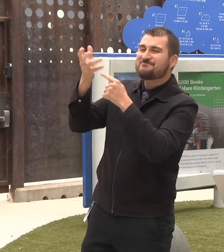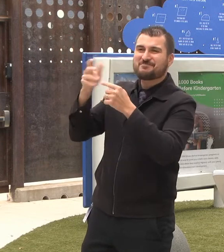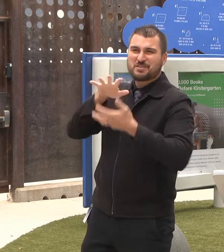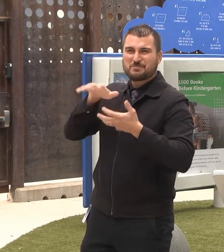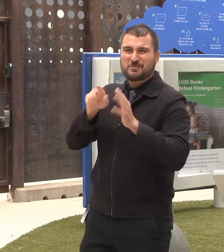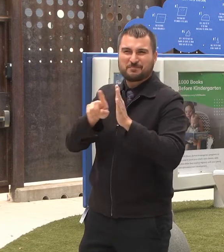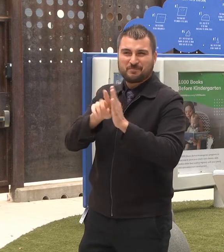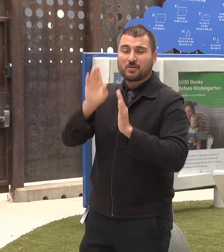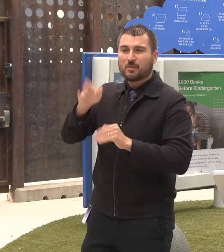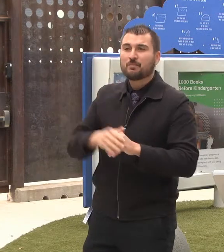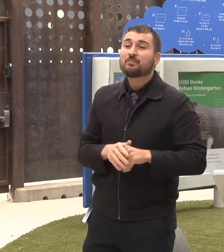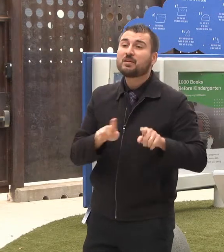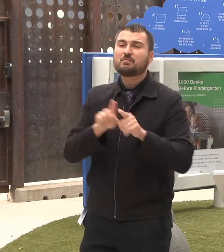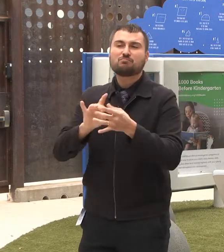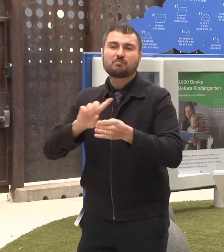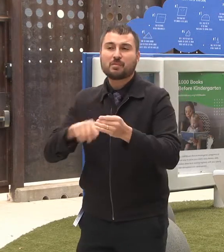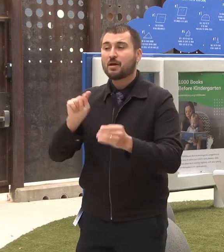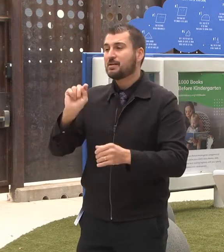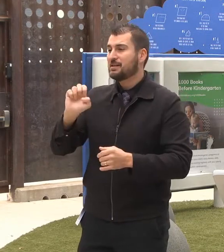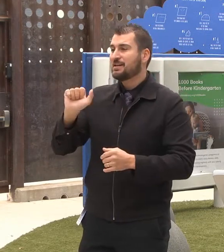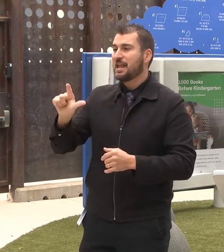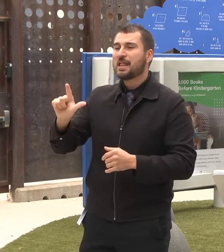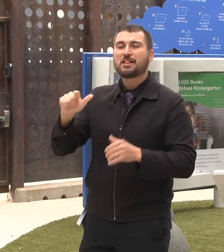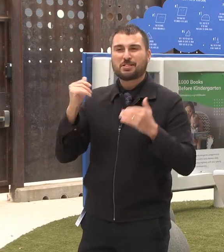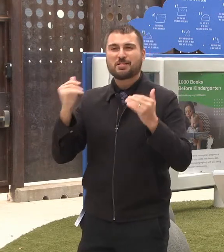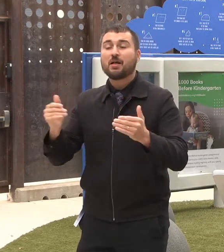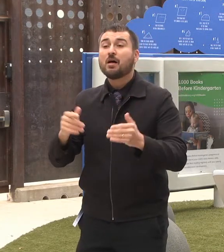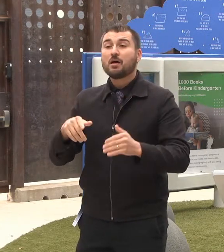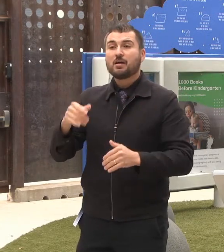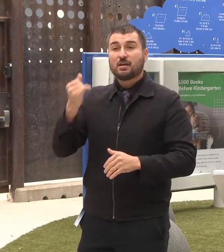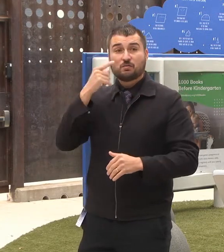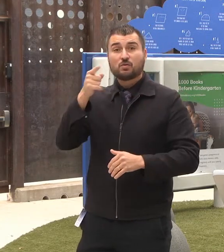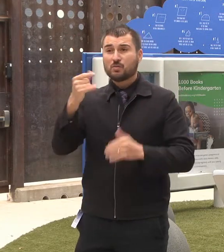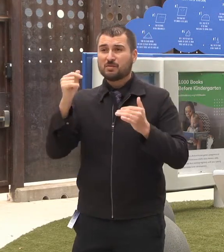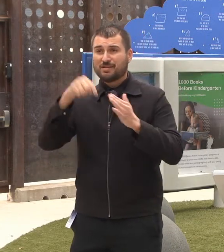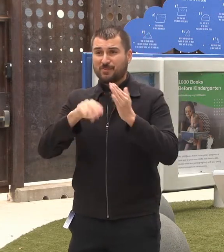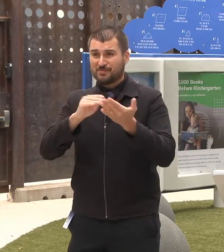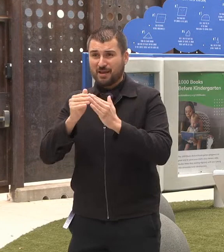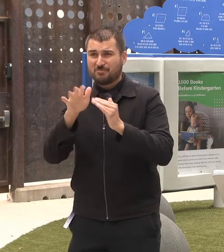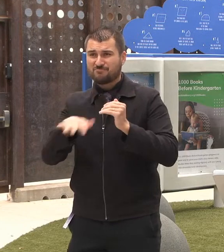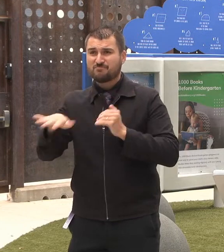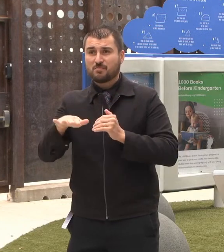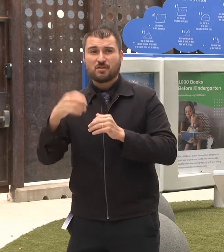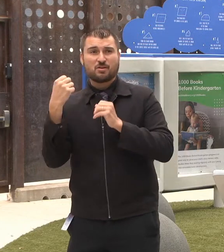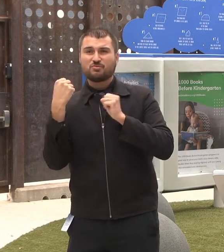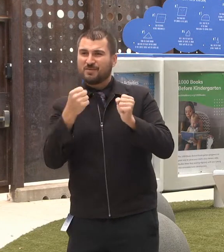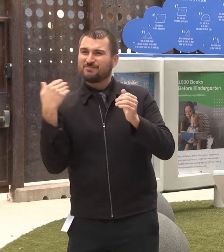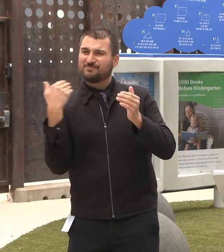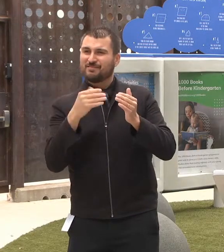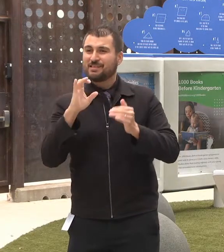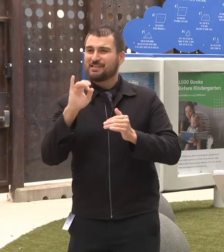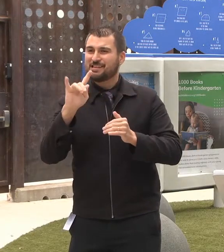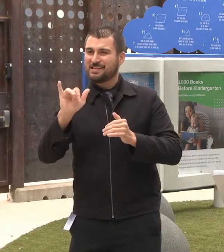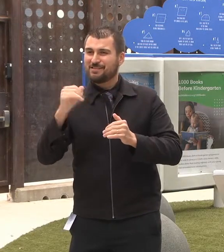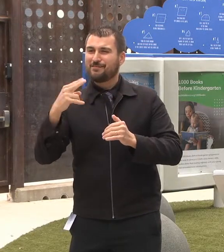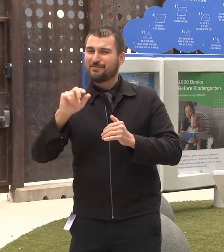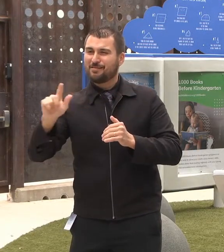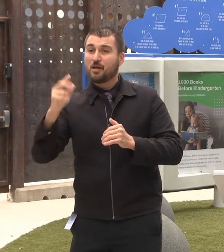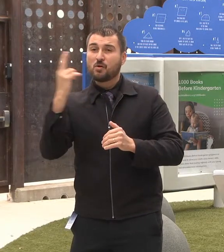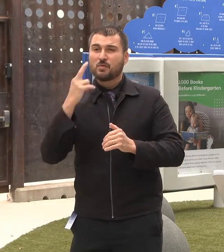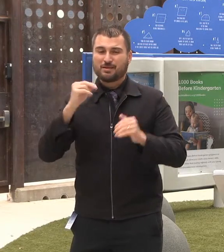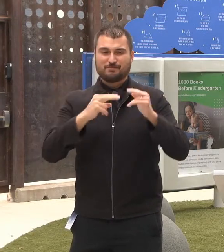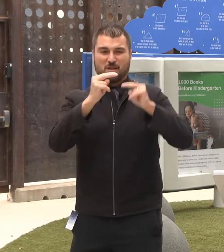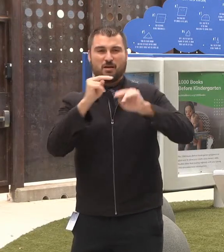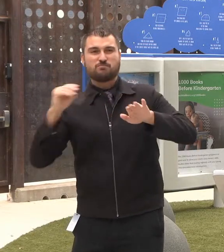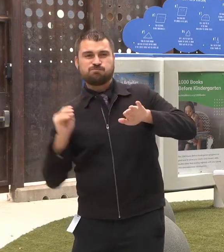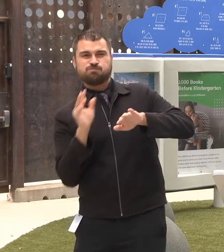teal. Also, if you're downtown tonight, make sure to drive by City Hall. We will be lighting the building teal as part of the Light the